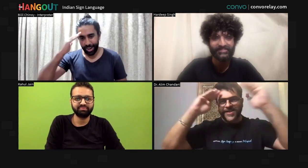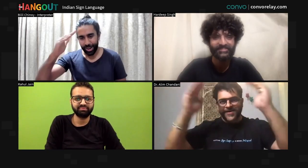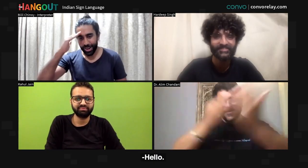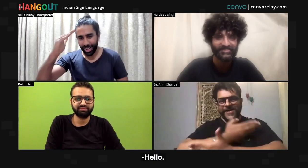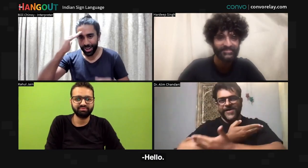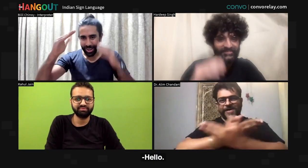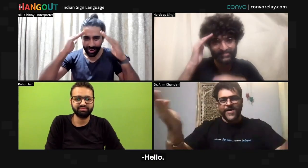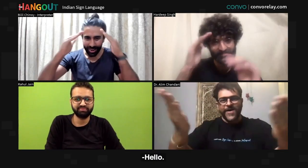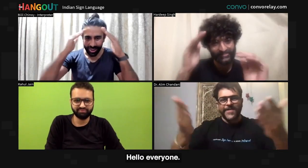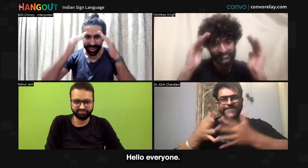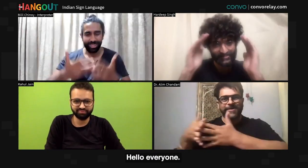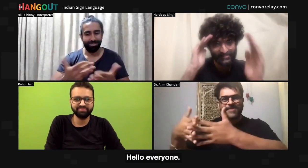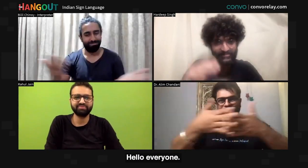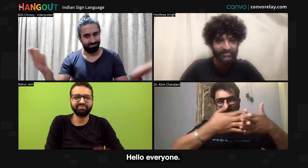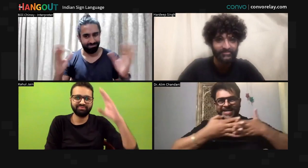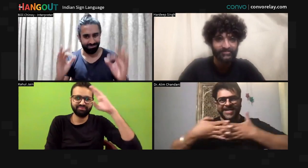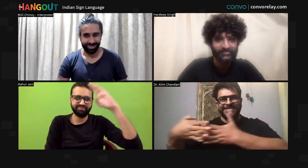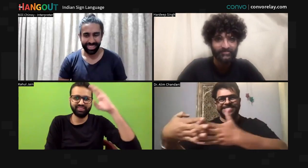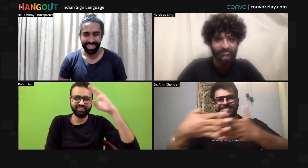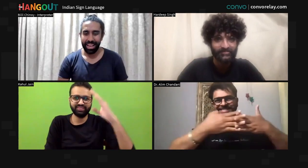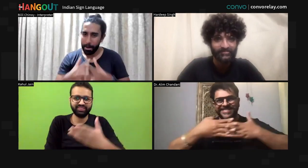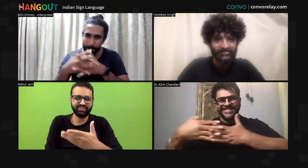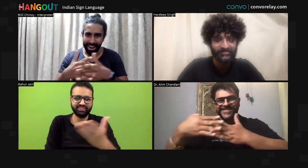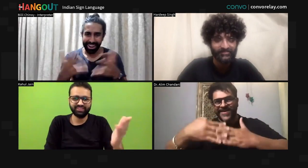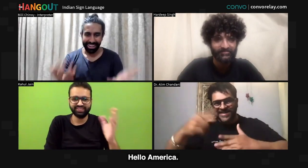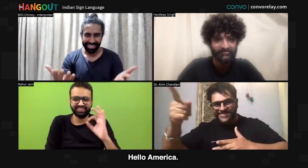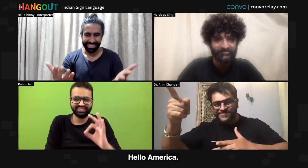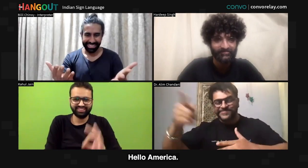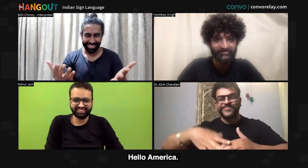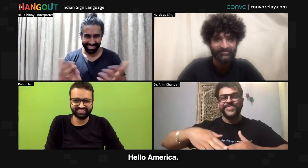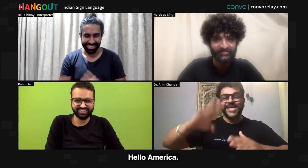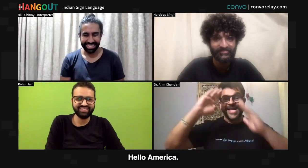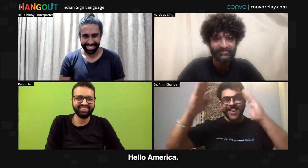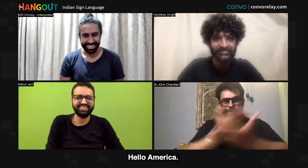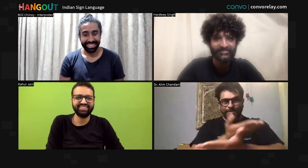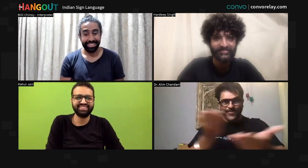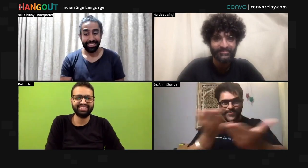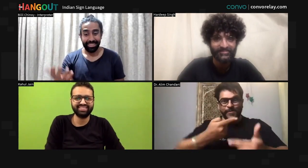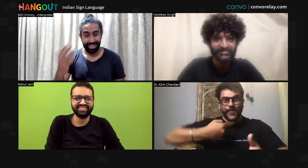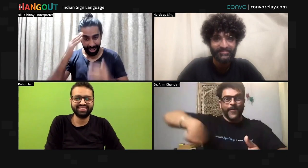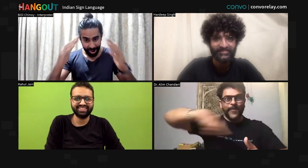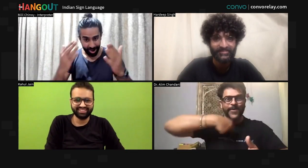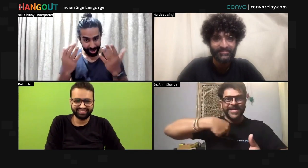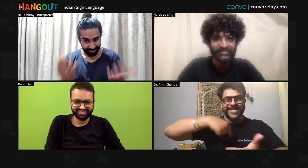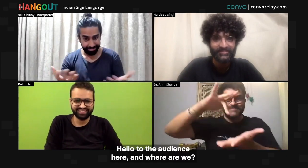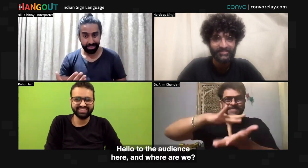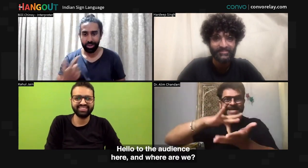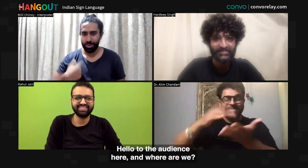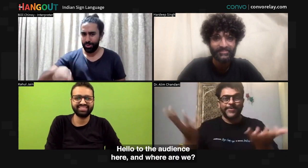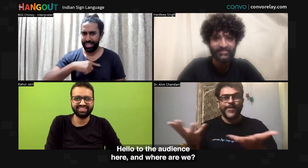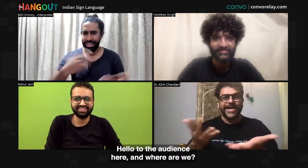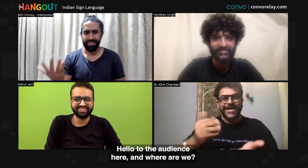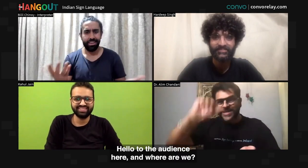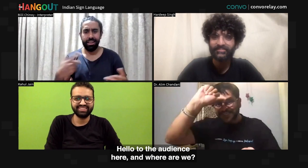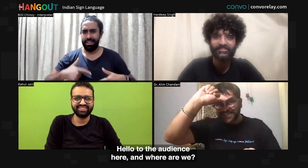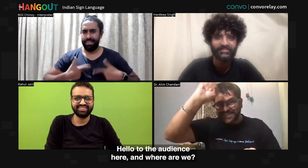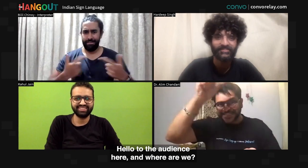Hello. Hello, everyone. Hello, America. Hello to the audience here.